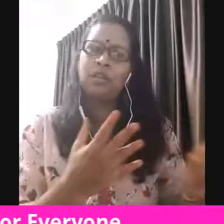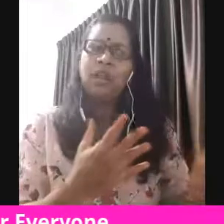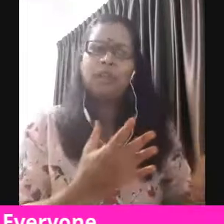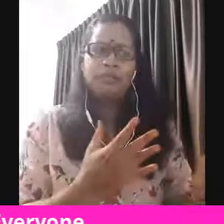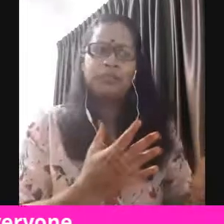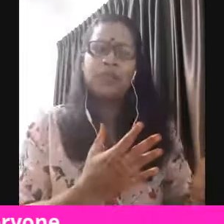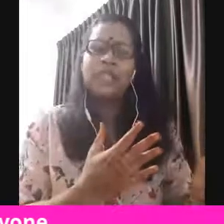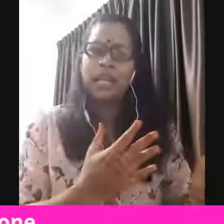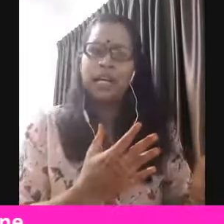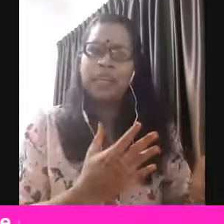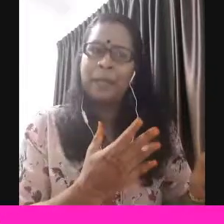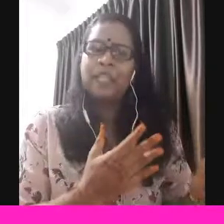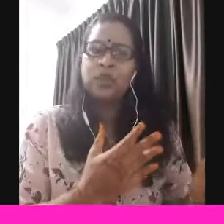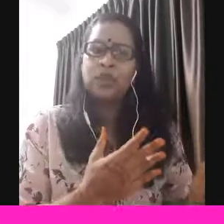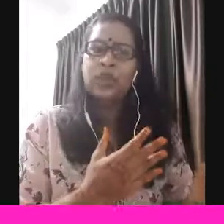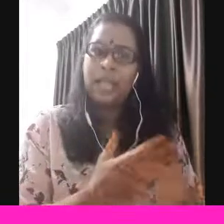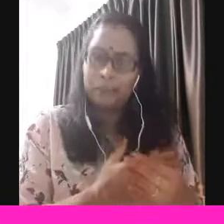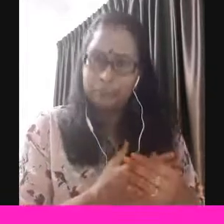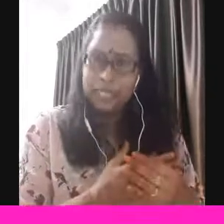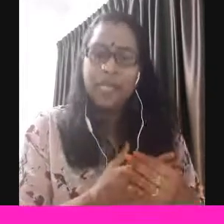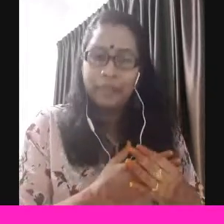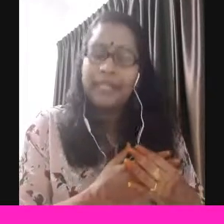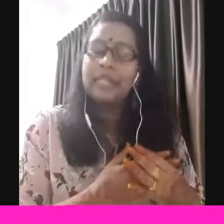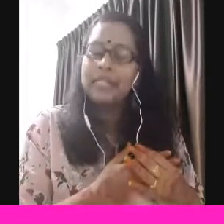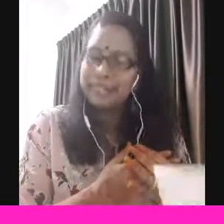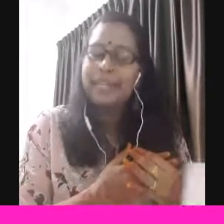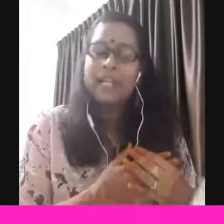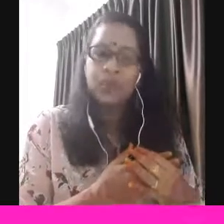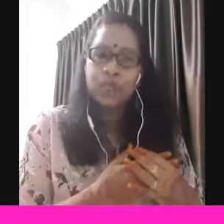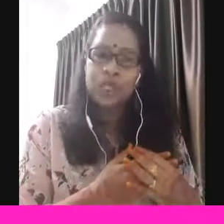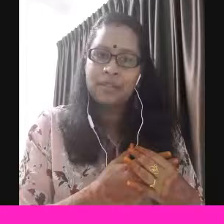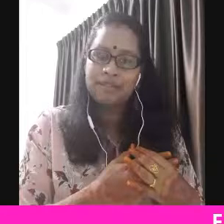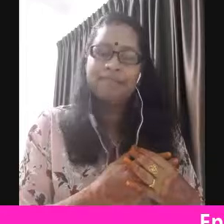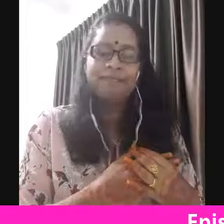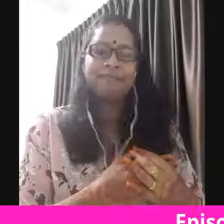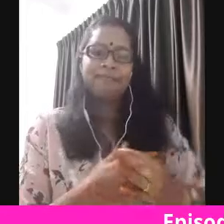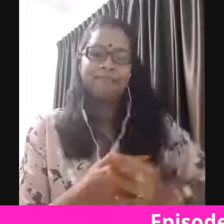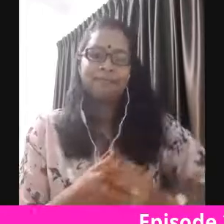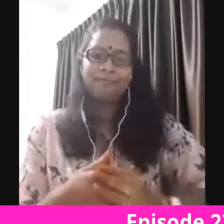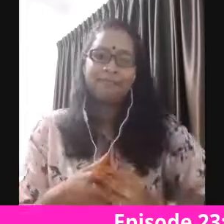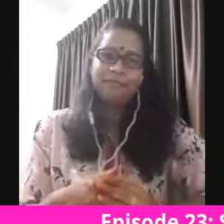and they got few pages also in FB. We can learn sign language.